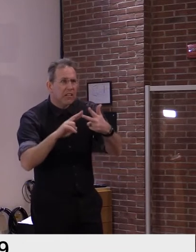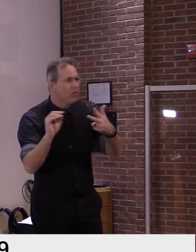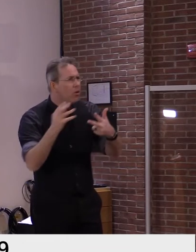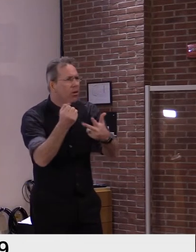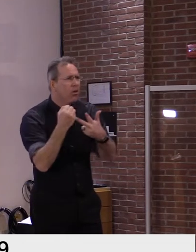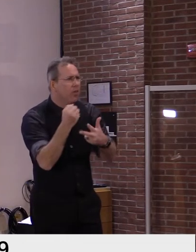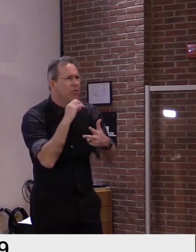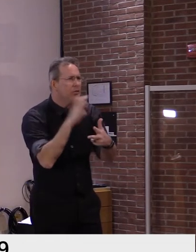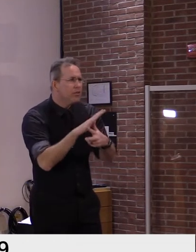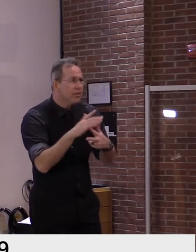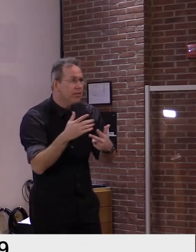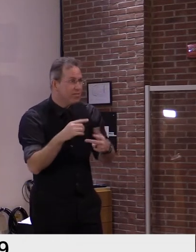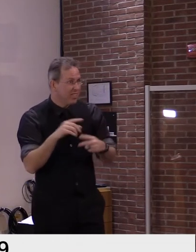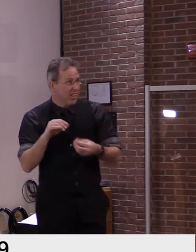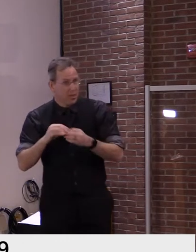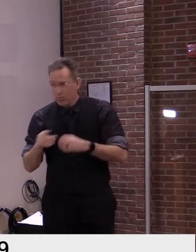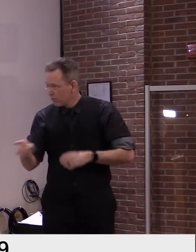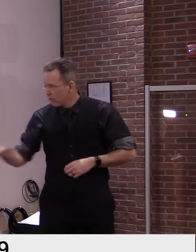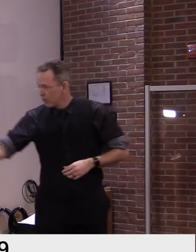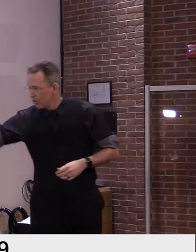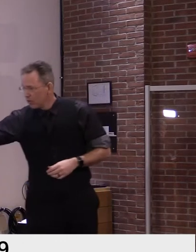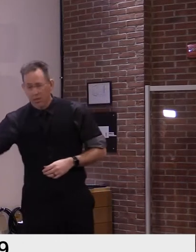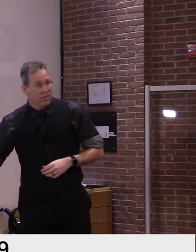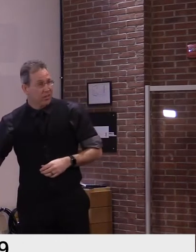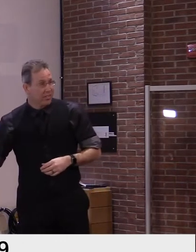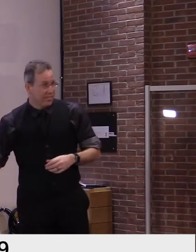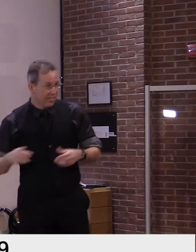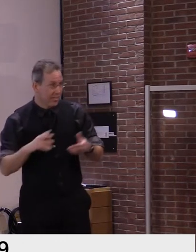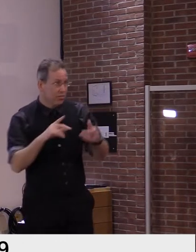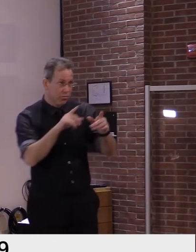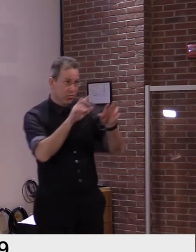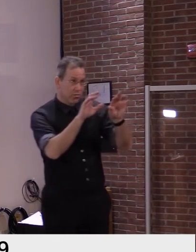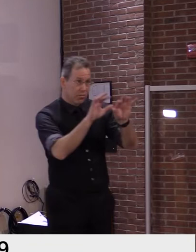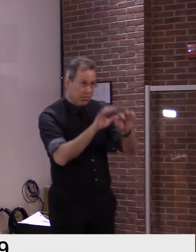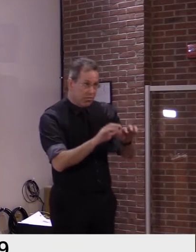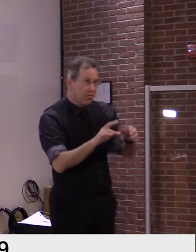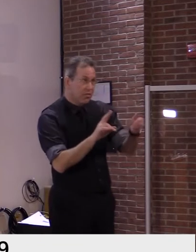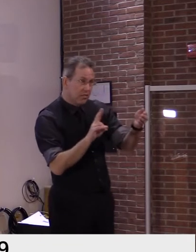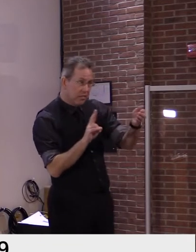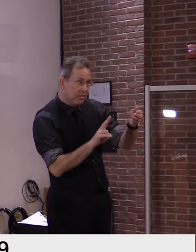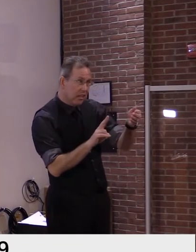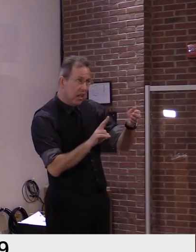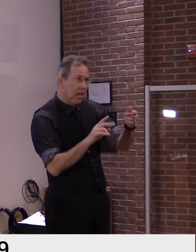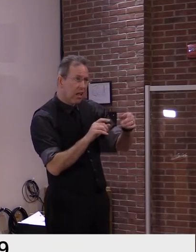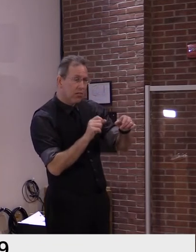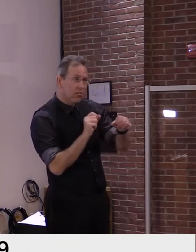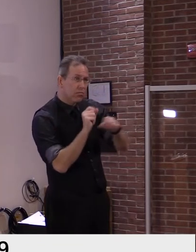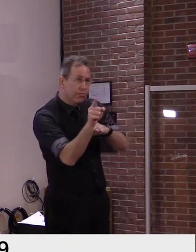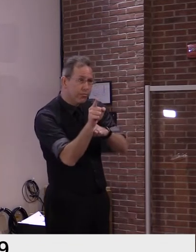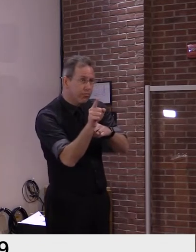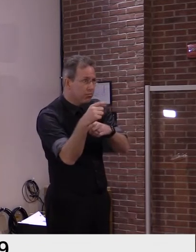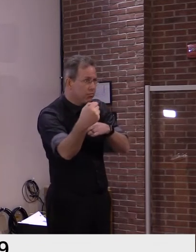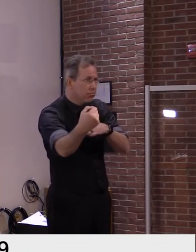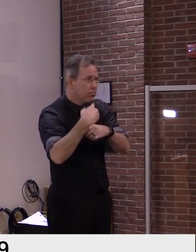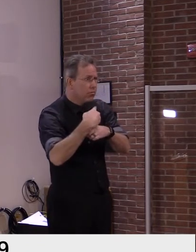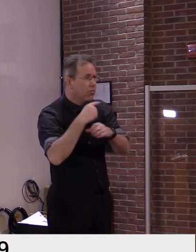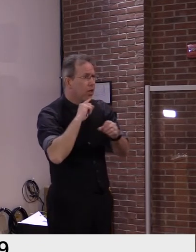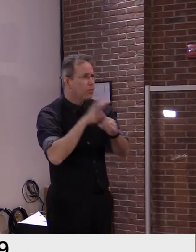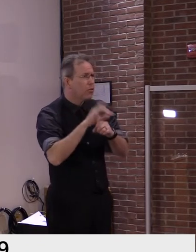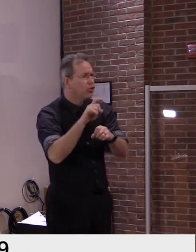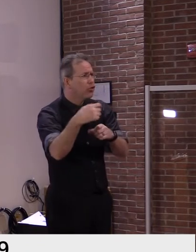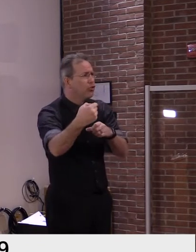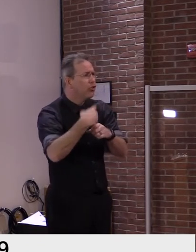from the Department of Health. I know that you do get a confirmation. It says